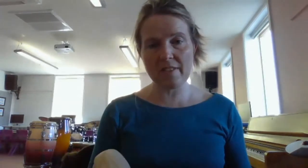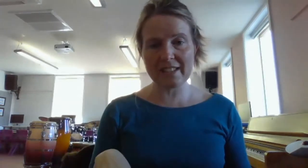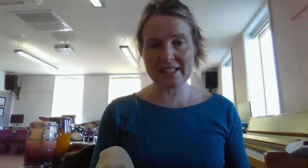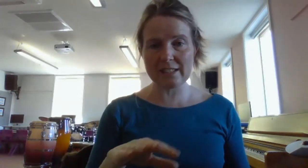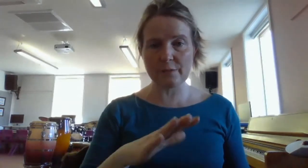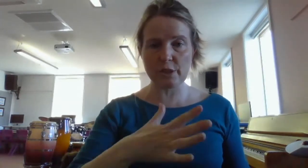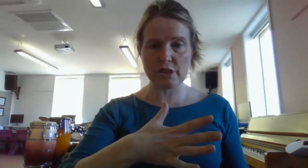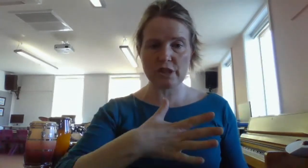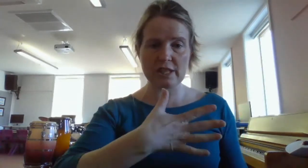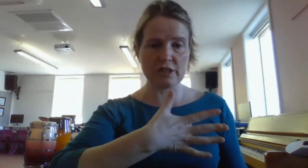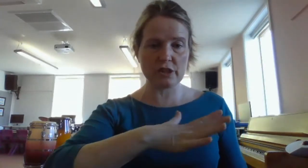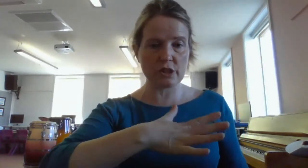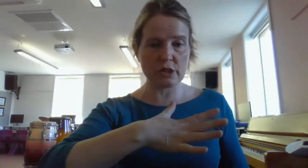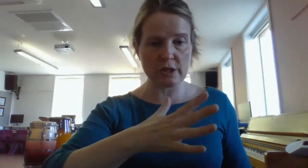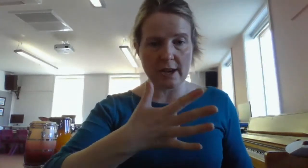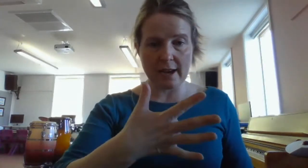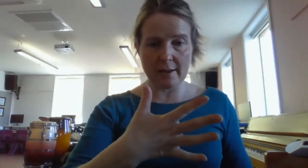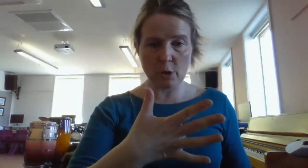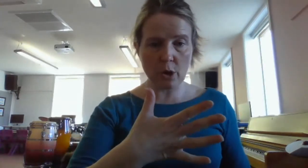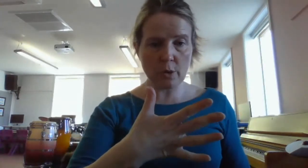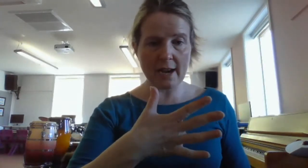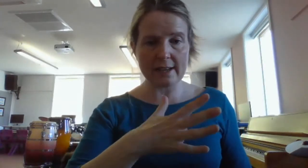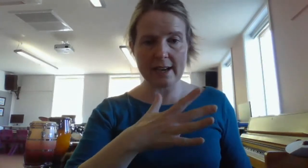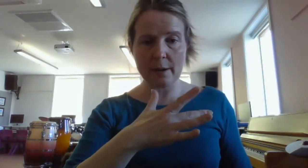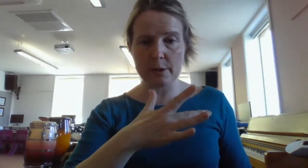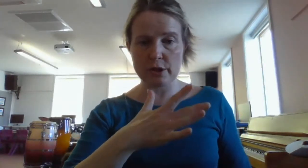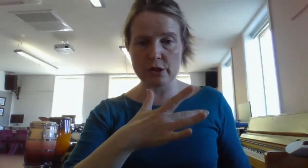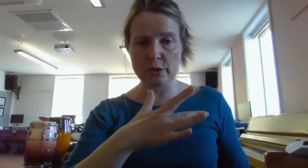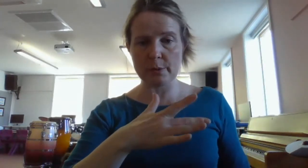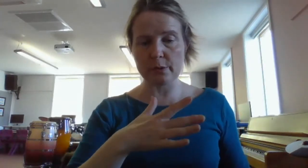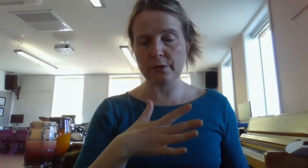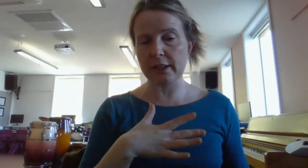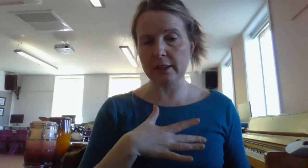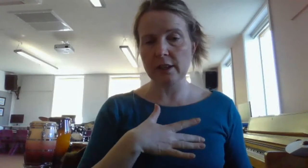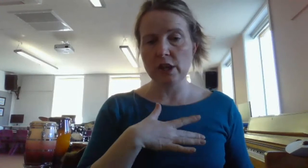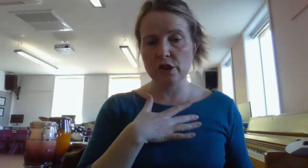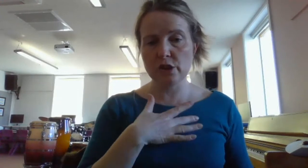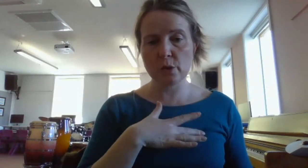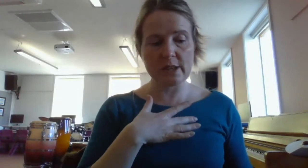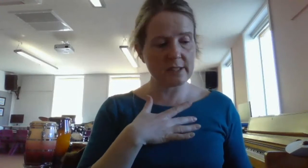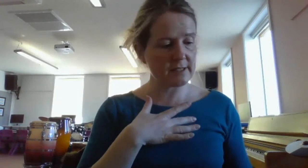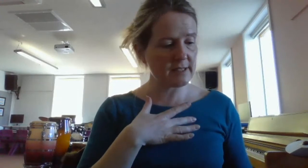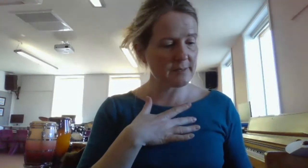the easier version is just to have your whole hand out, but just use your middle finger. Toilet.